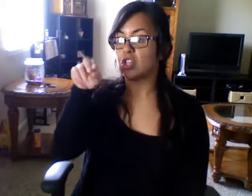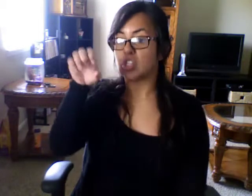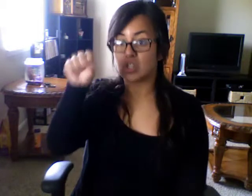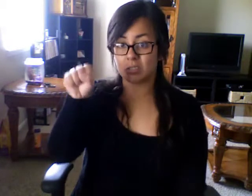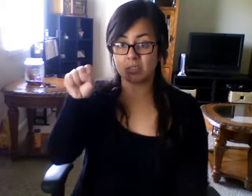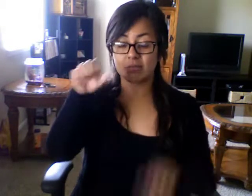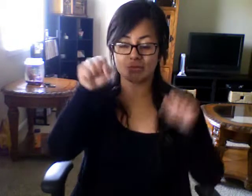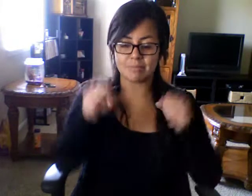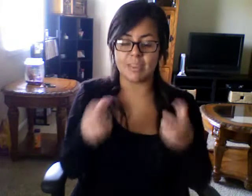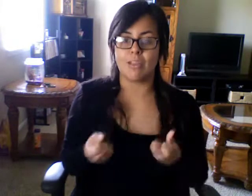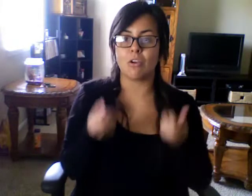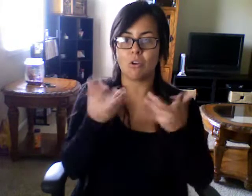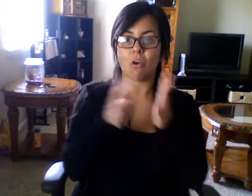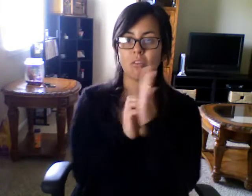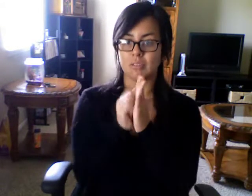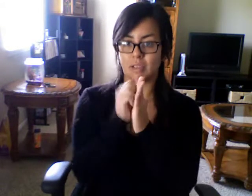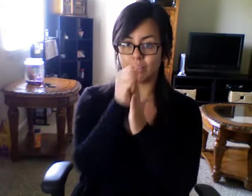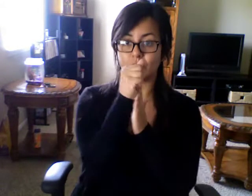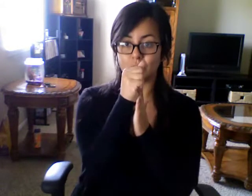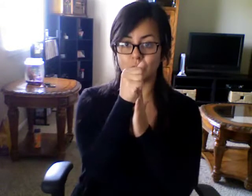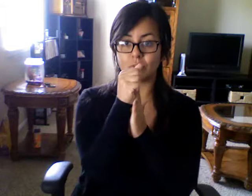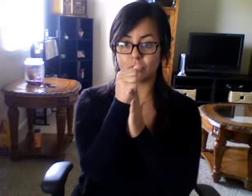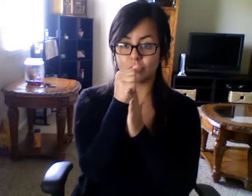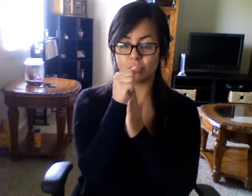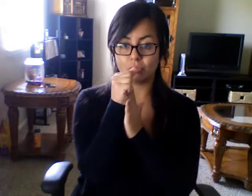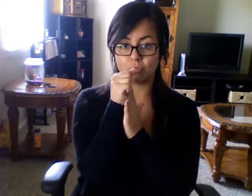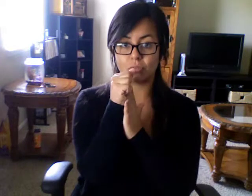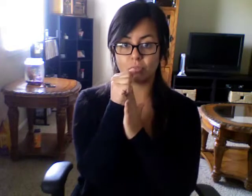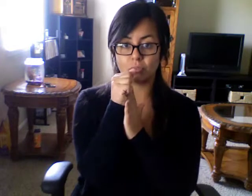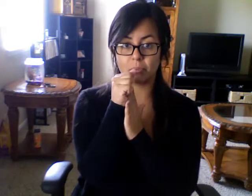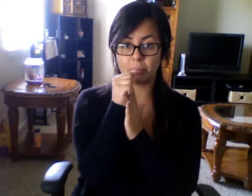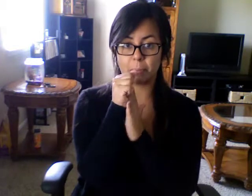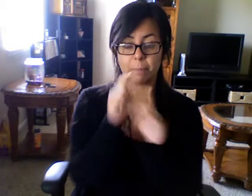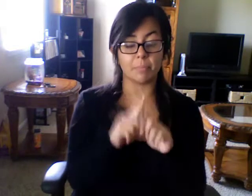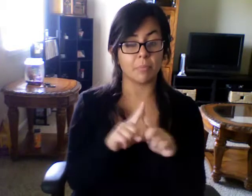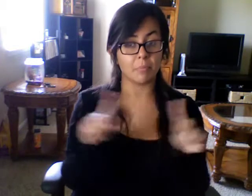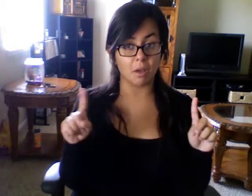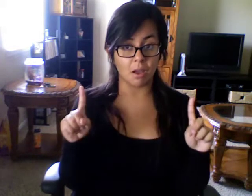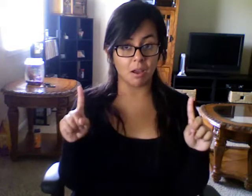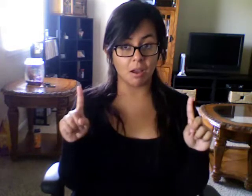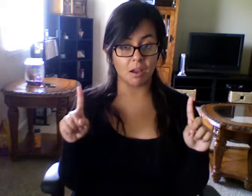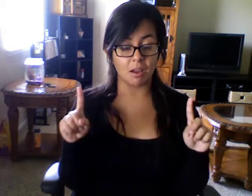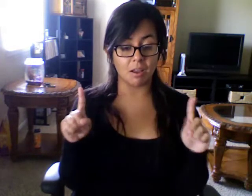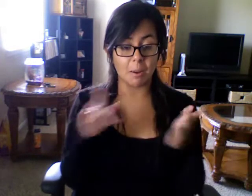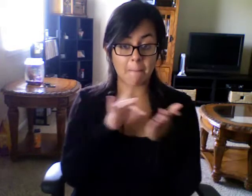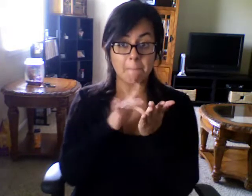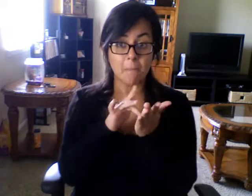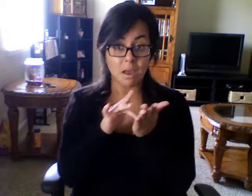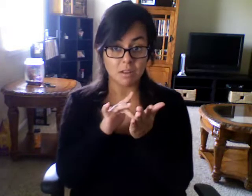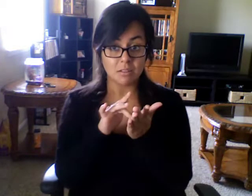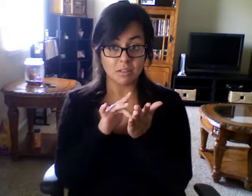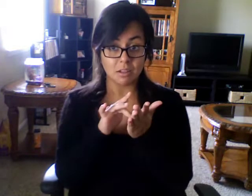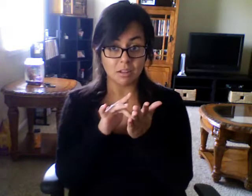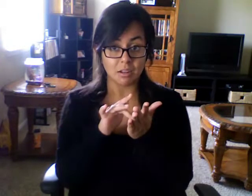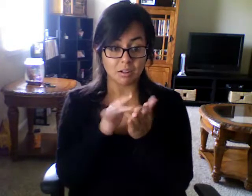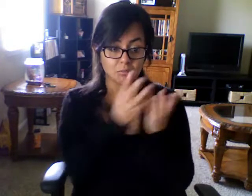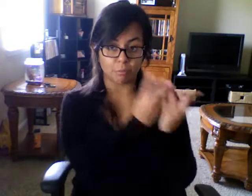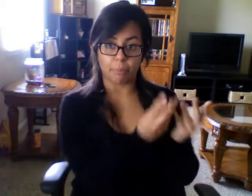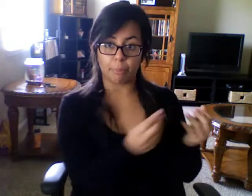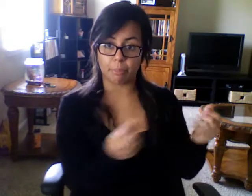of cancer. Yet, comparatively, we have about a dozen targeted medications. And this